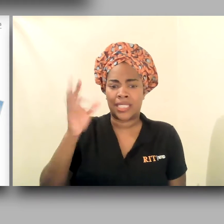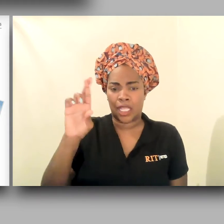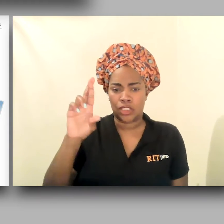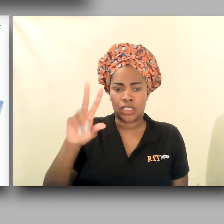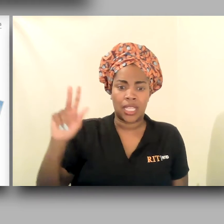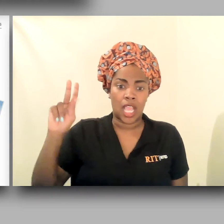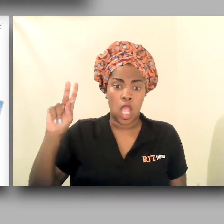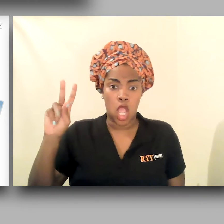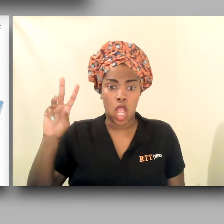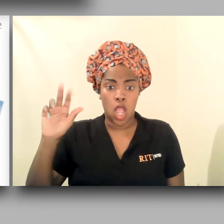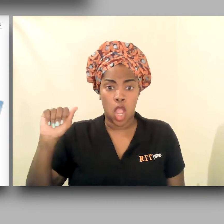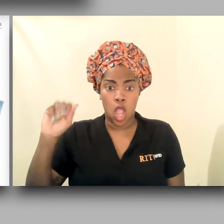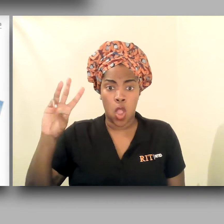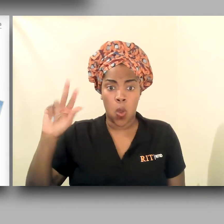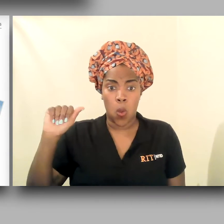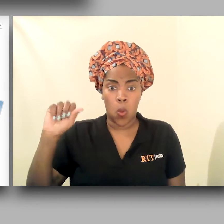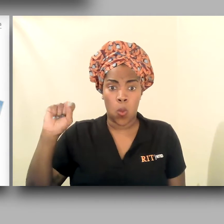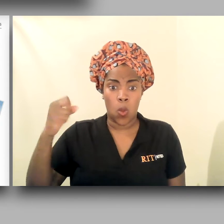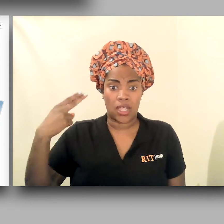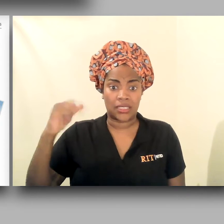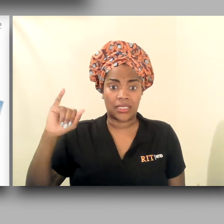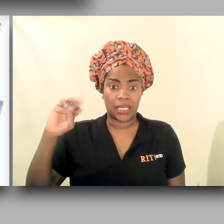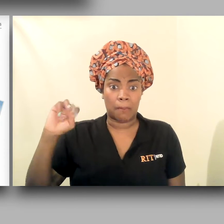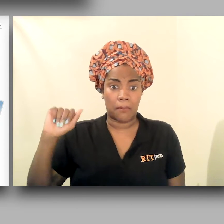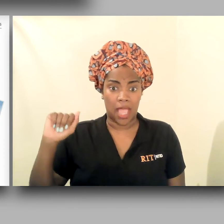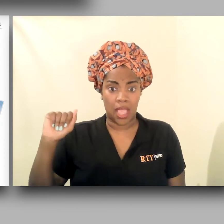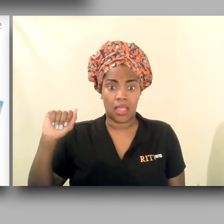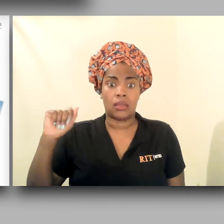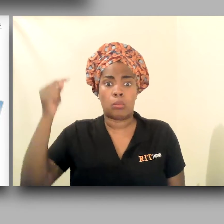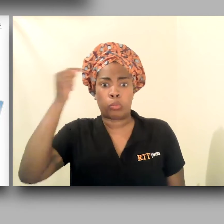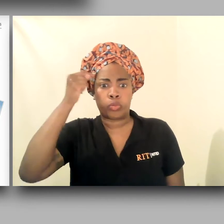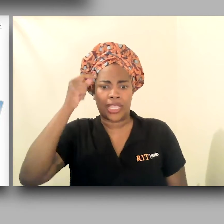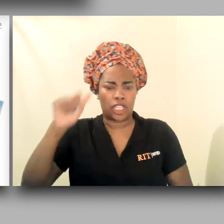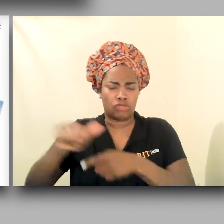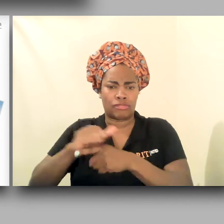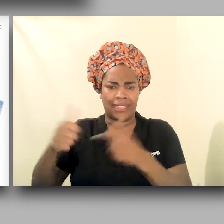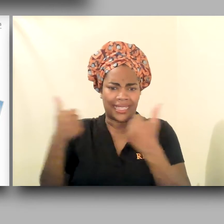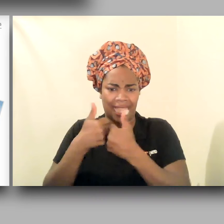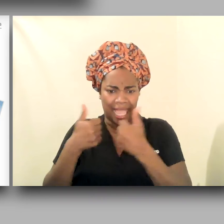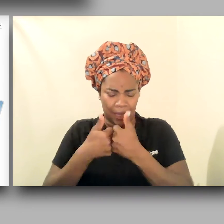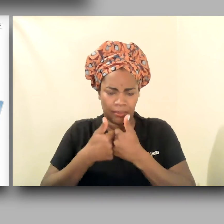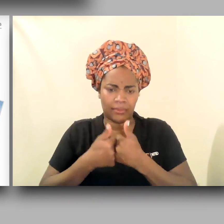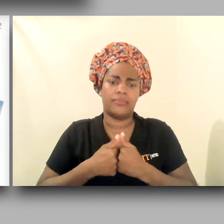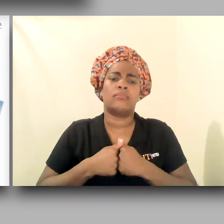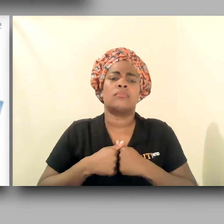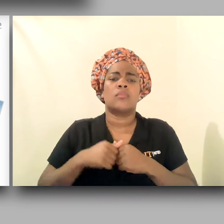Kayawashi Brain. I'm not sure how to say that. It's a brain training game.